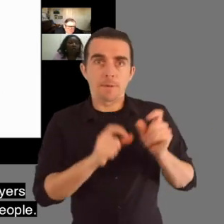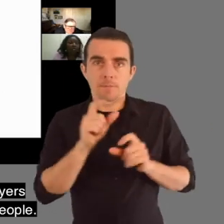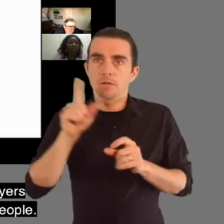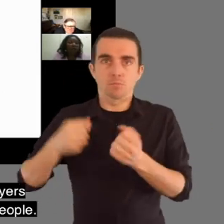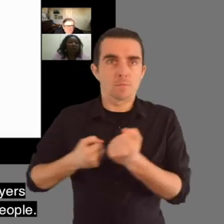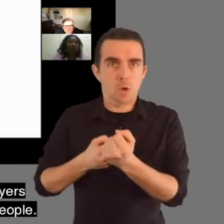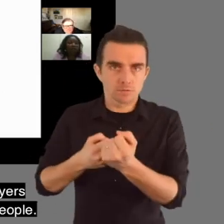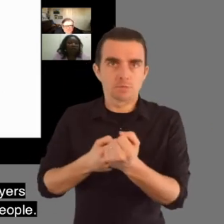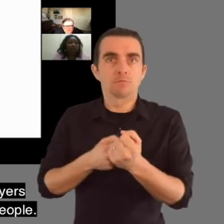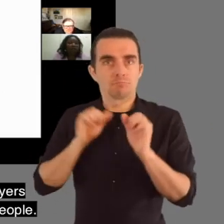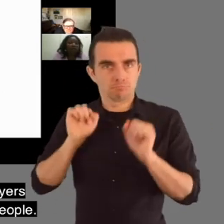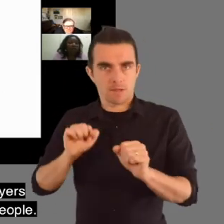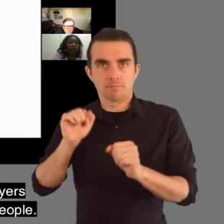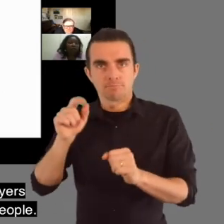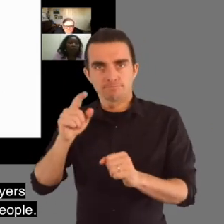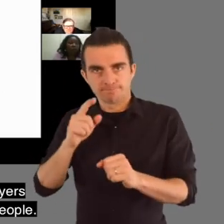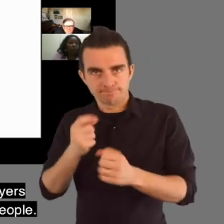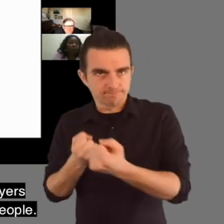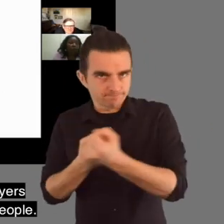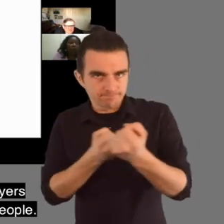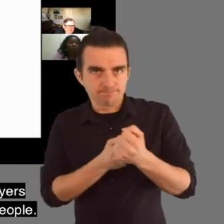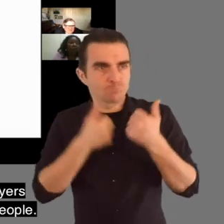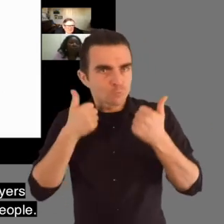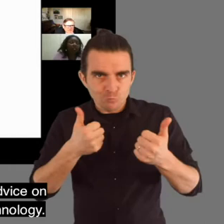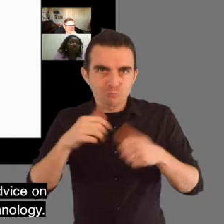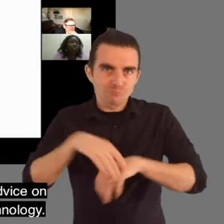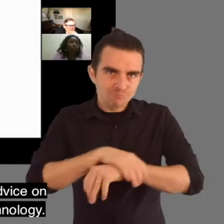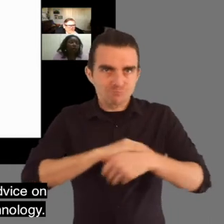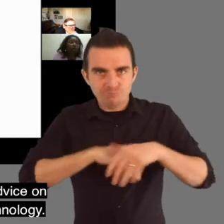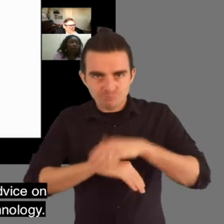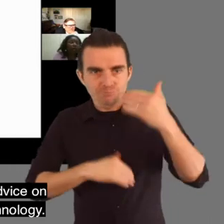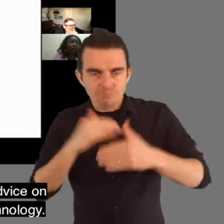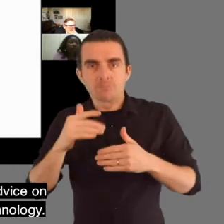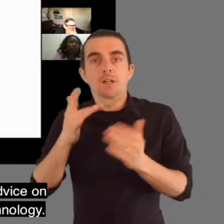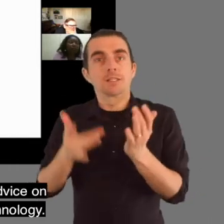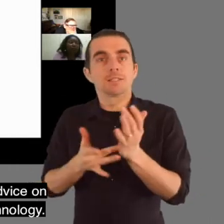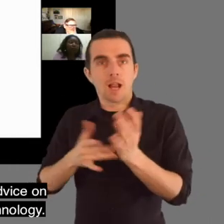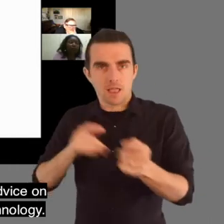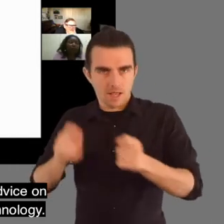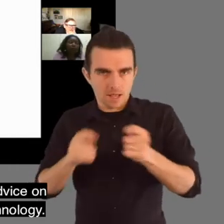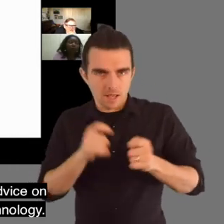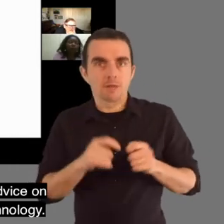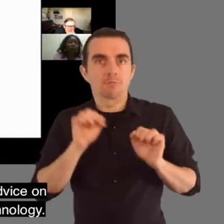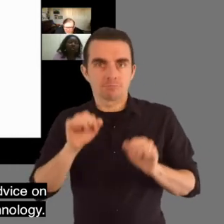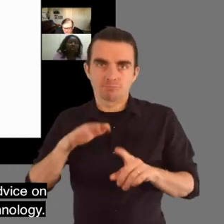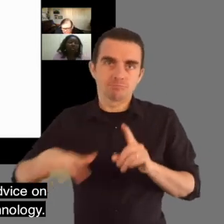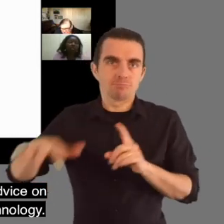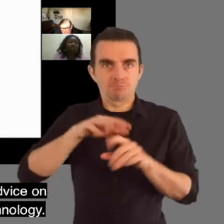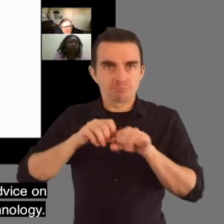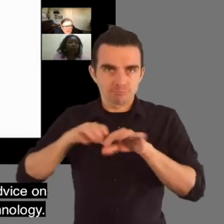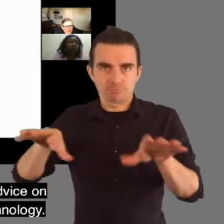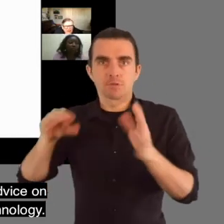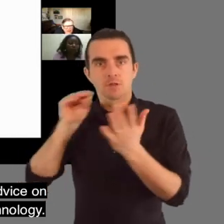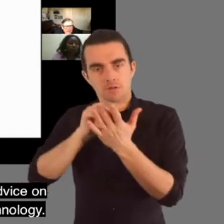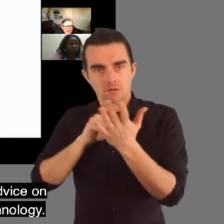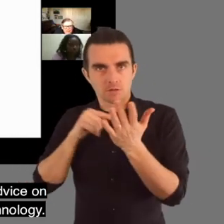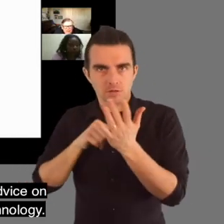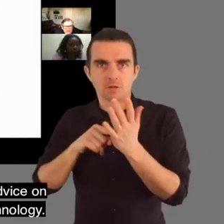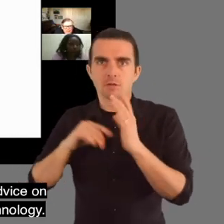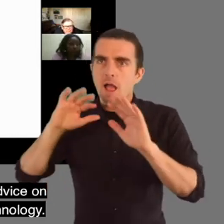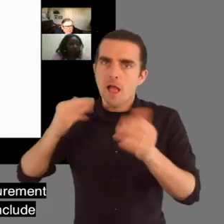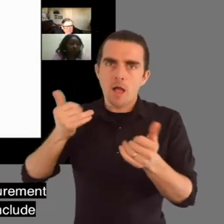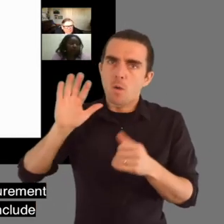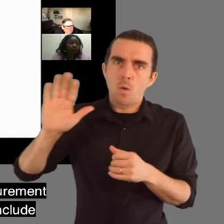and workers to hire disabled people. State should make available advice on good practice and adaptive